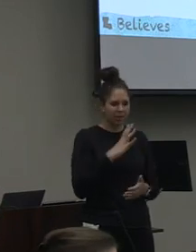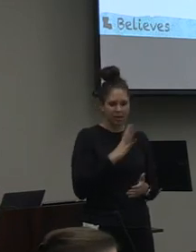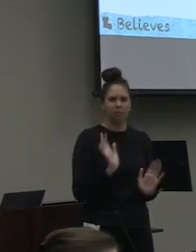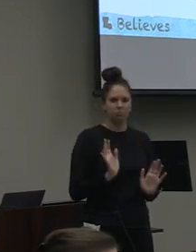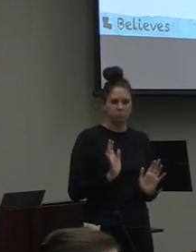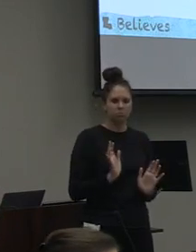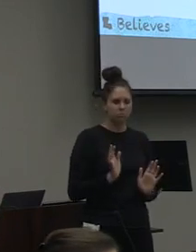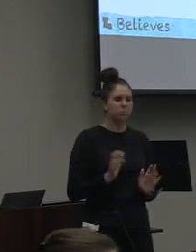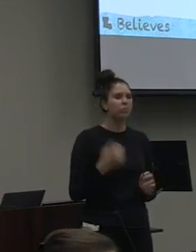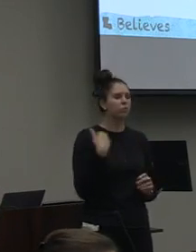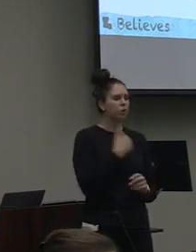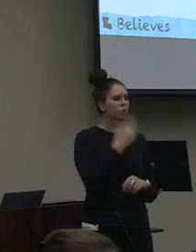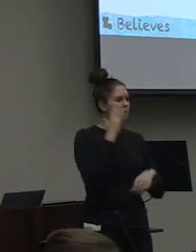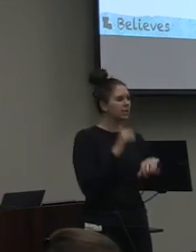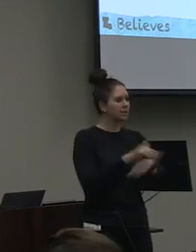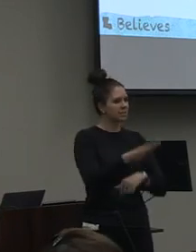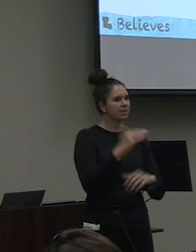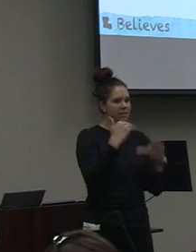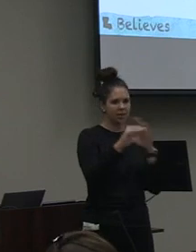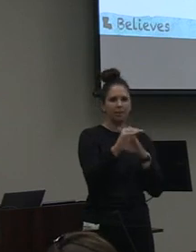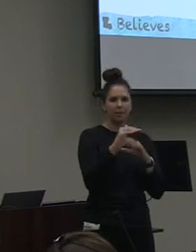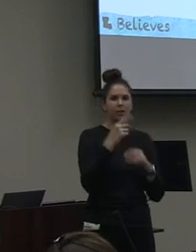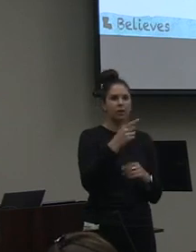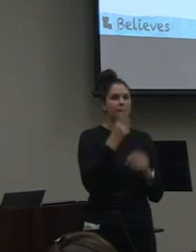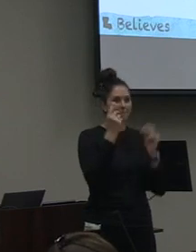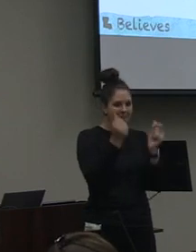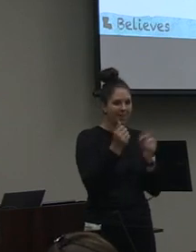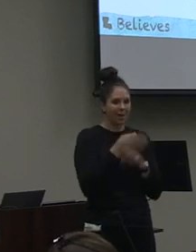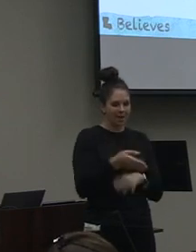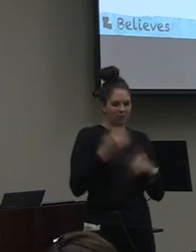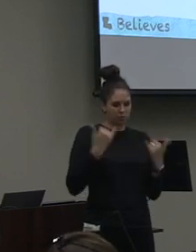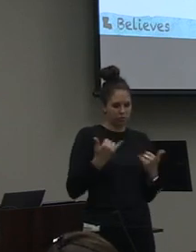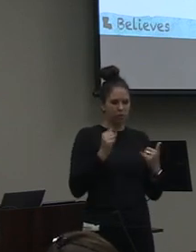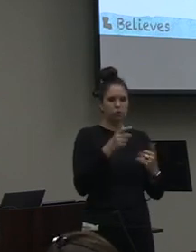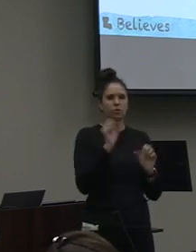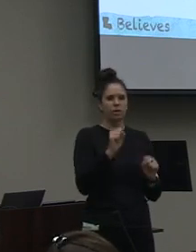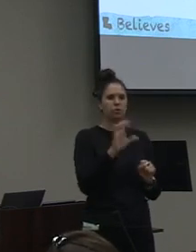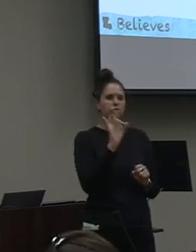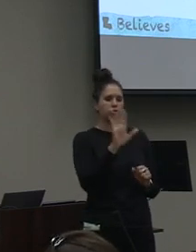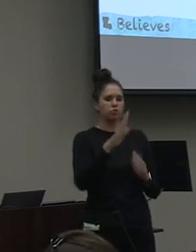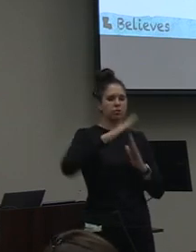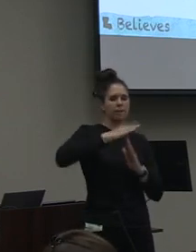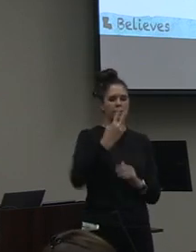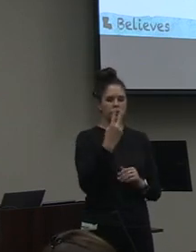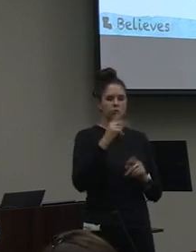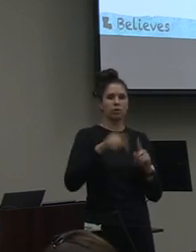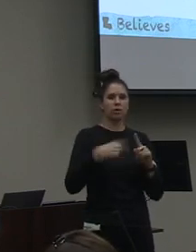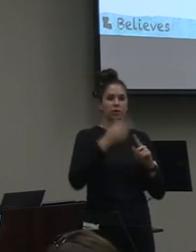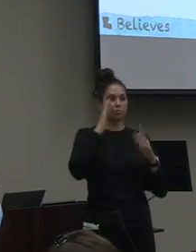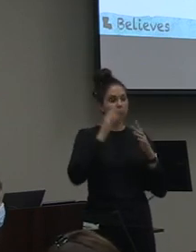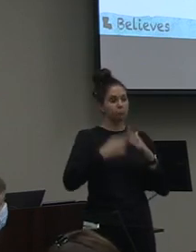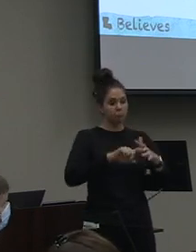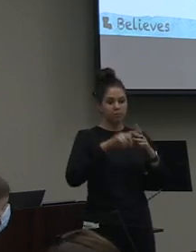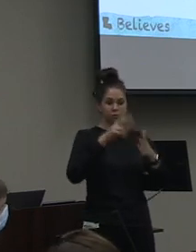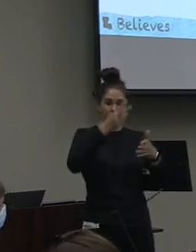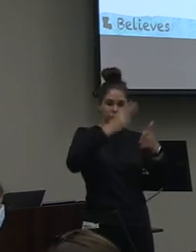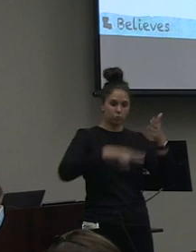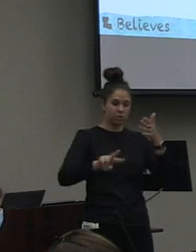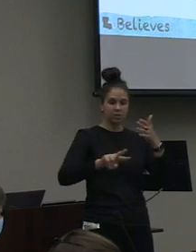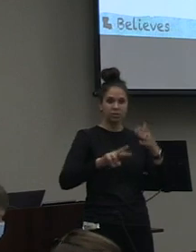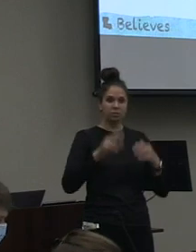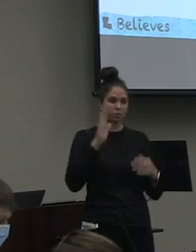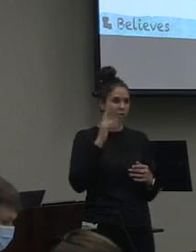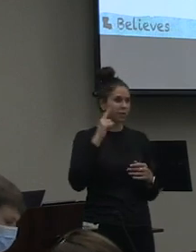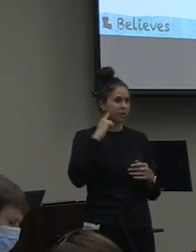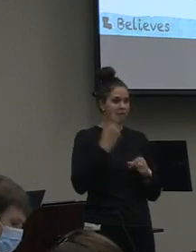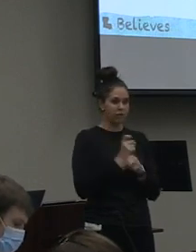as well. So we'll send out the email immediately following today so you can choose your top 2, and we'll kick those off in 2 weeks. So you'll